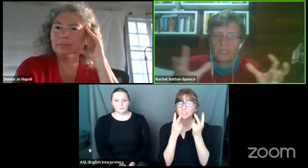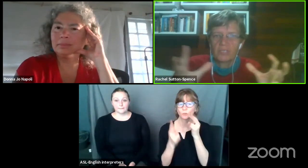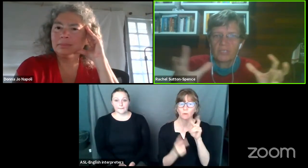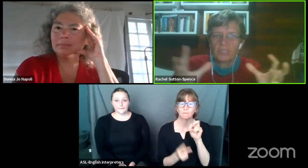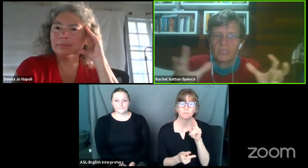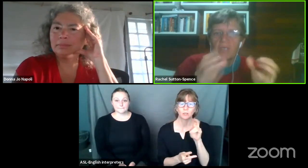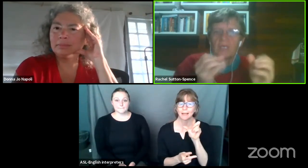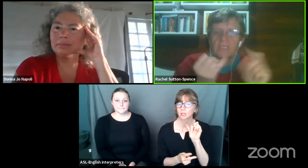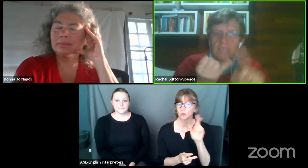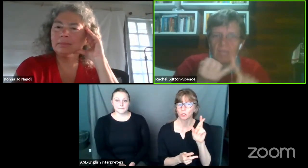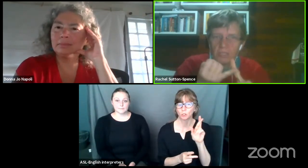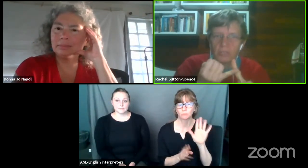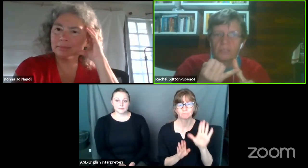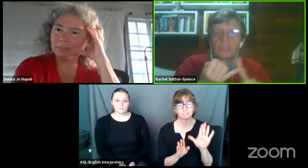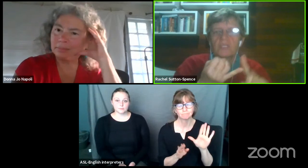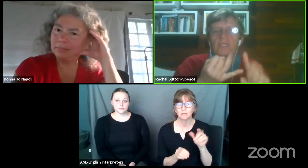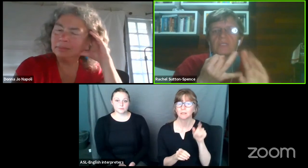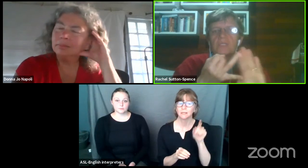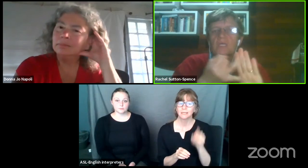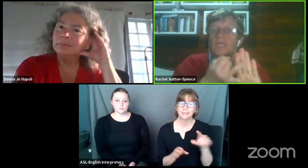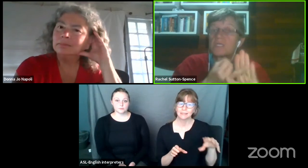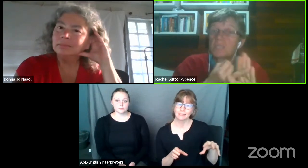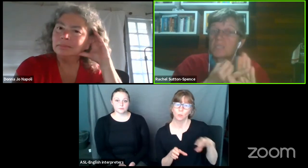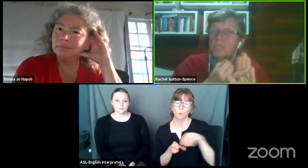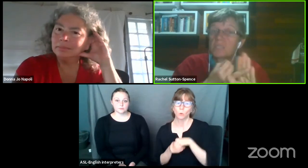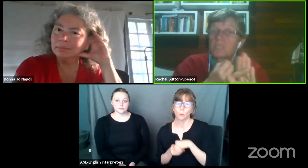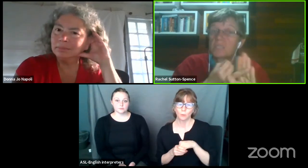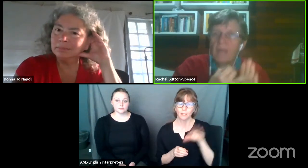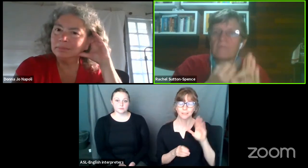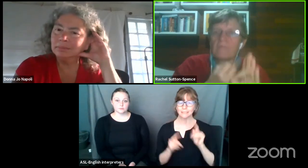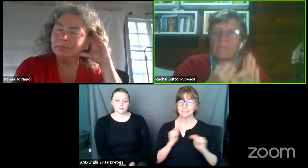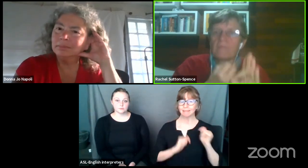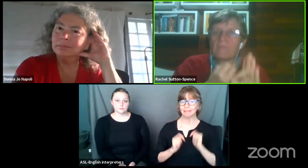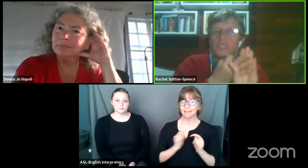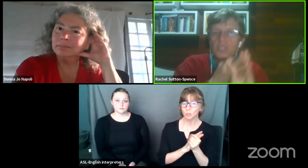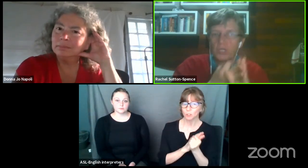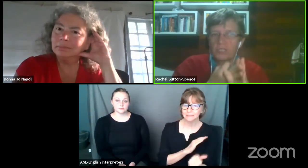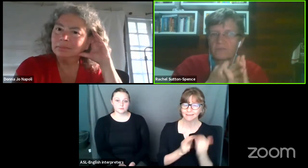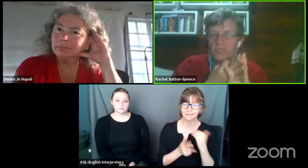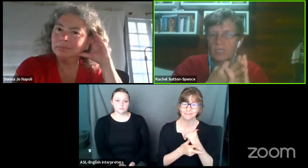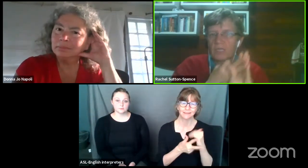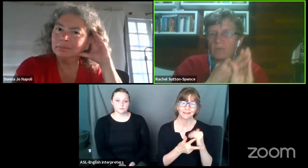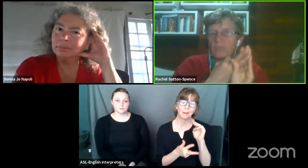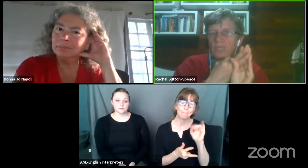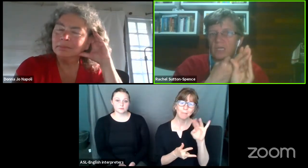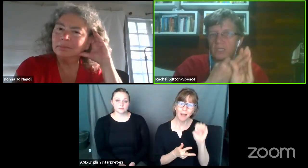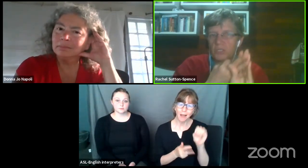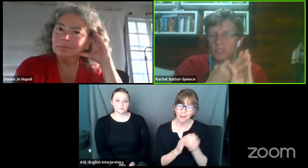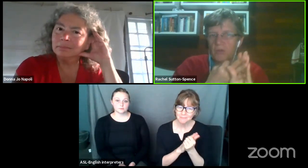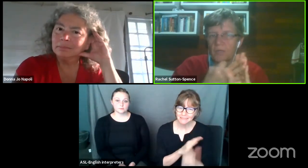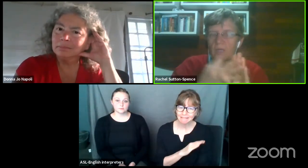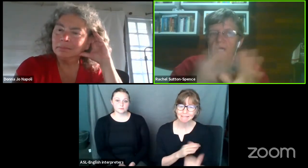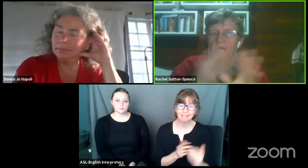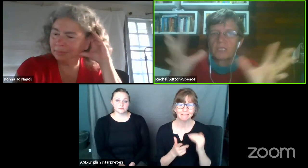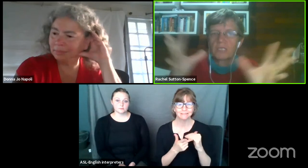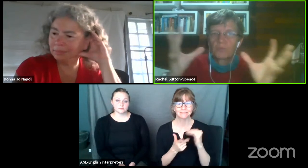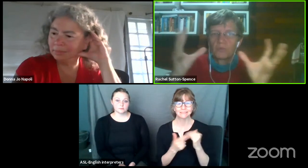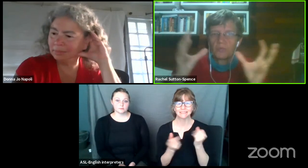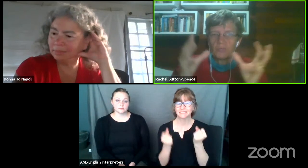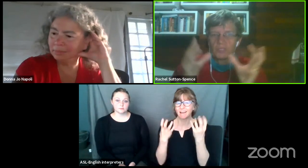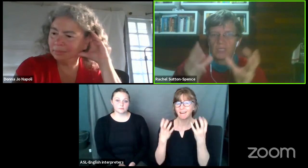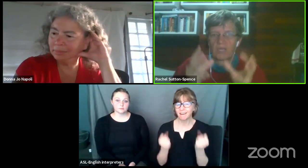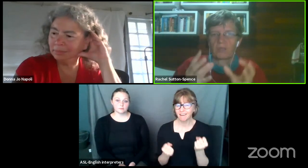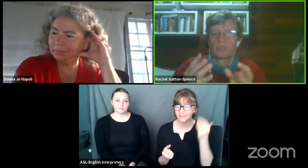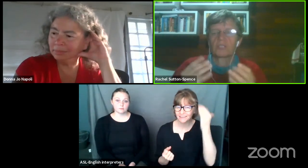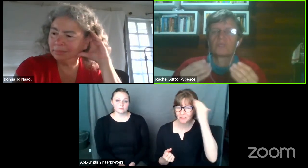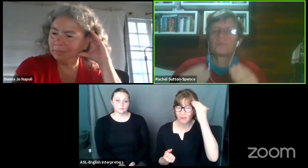brought together his theatrical skills, his skills in mime, and his knowledge of sign language and its grammar. And he brought